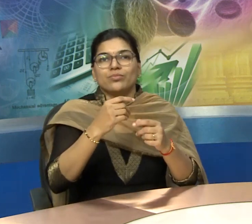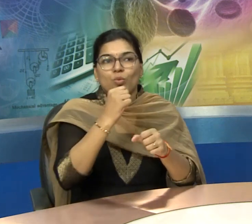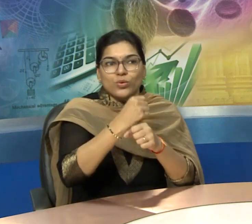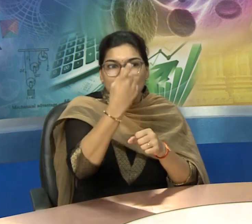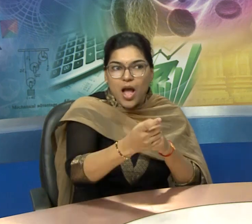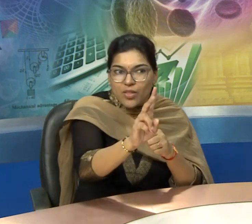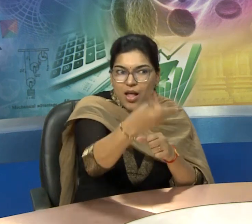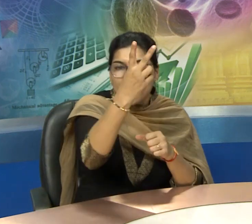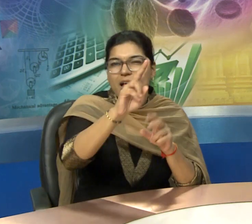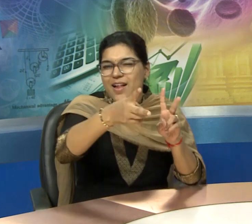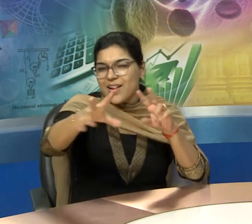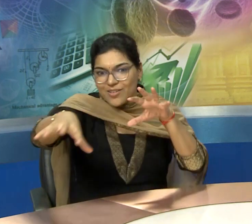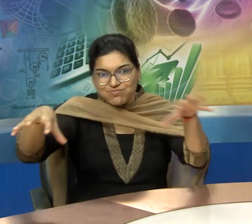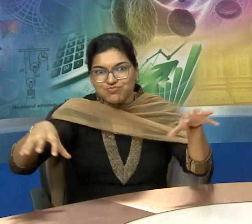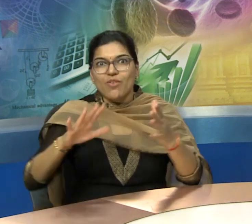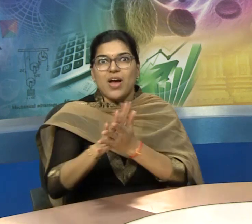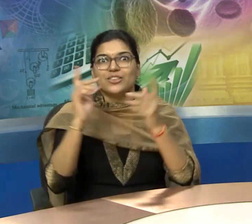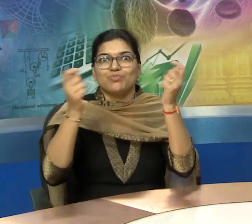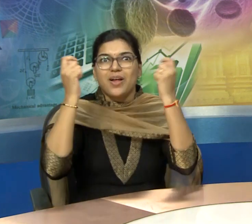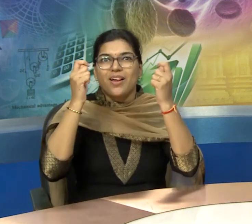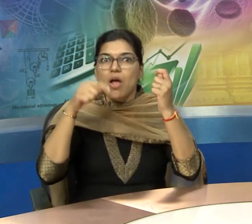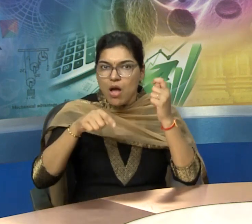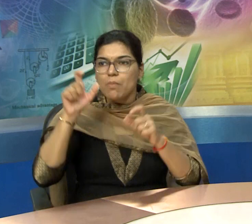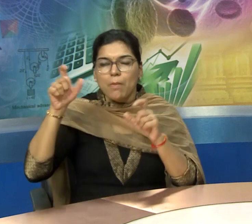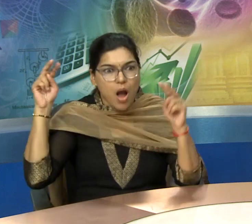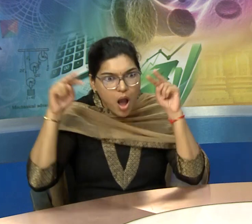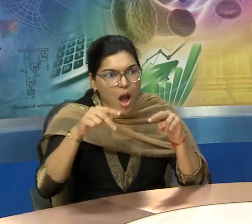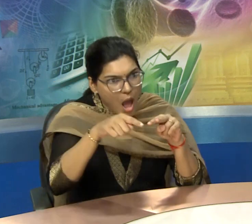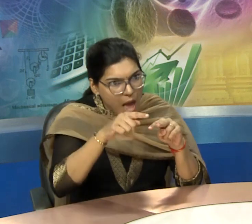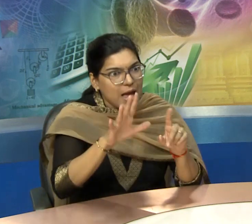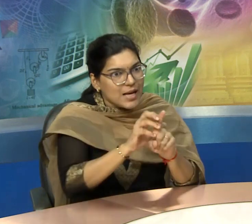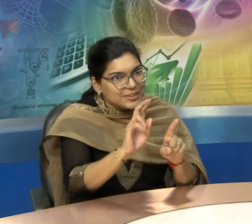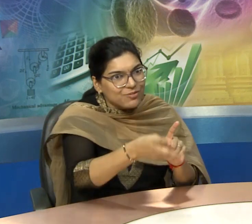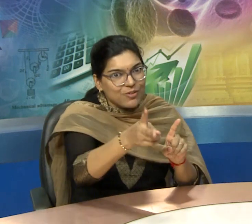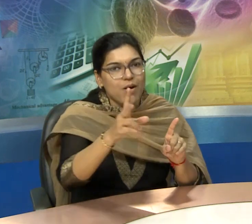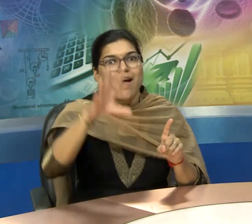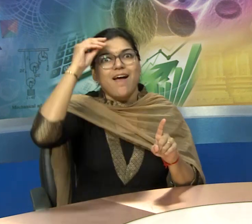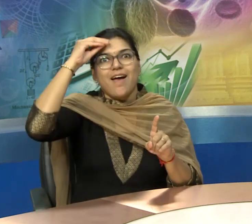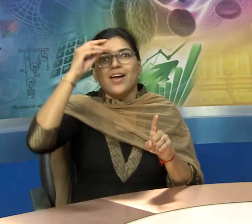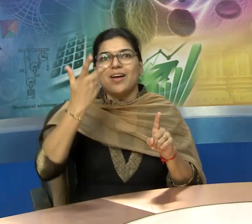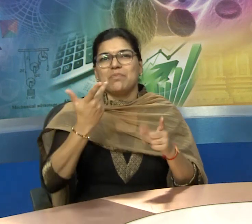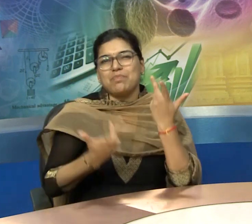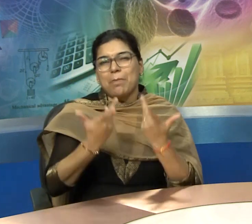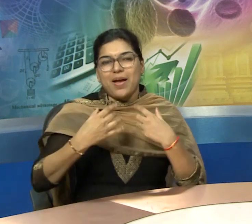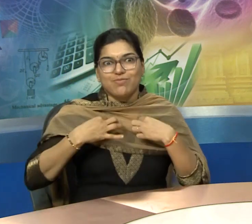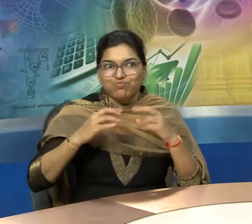They can be state-wise or there can be local seminars